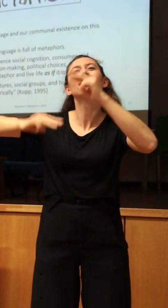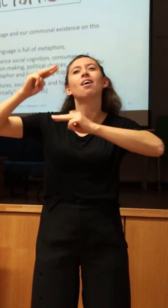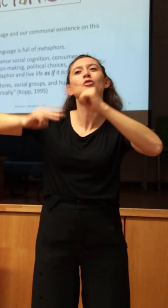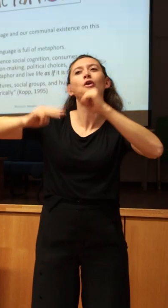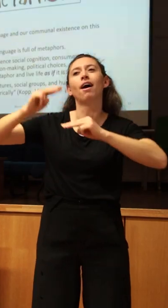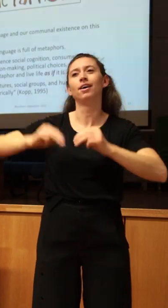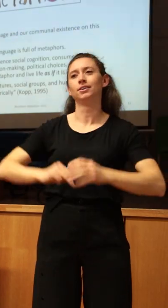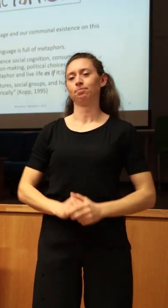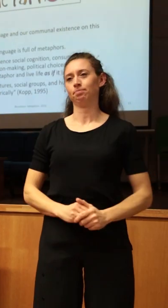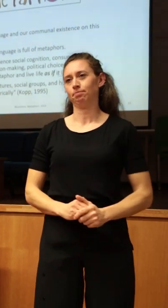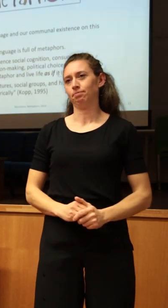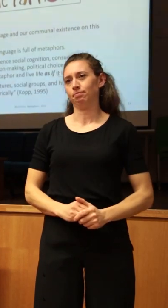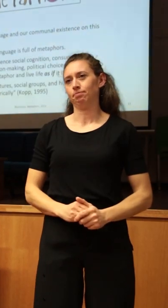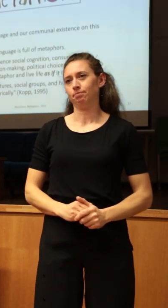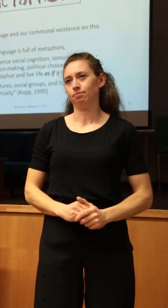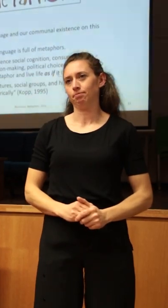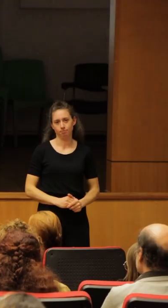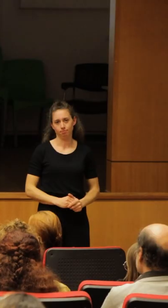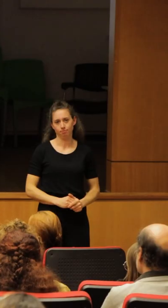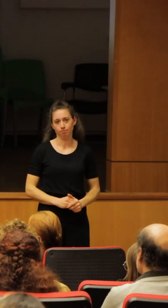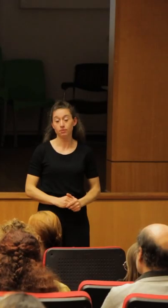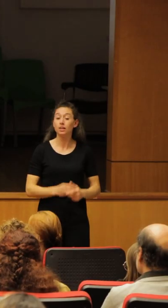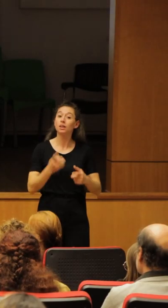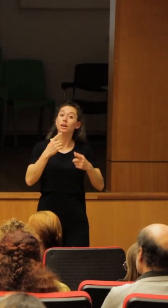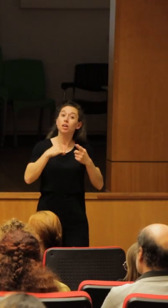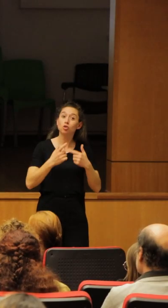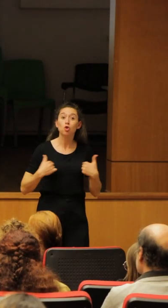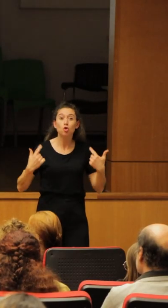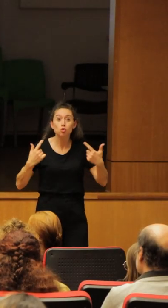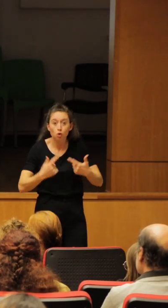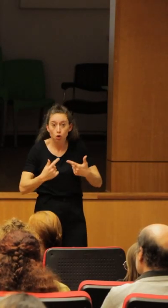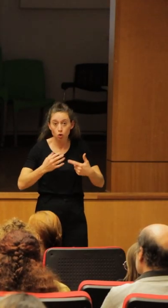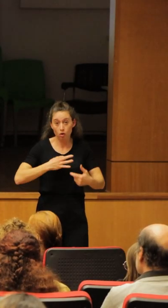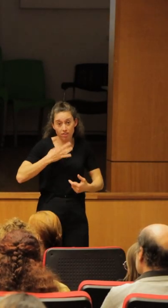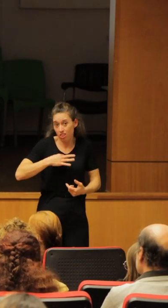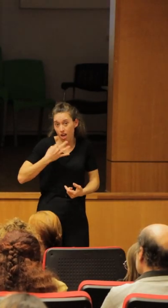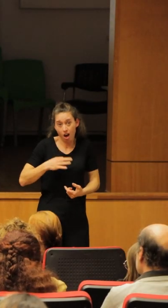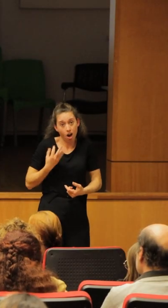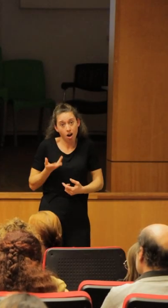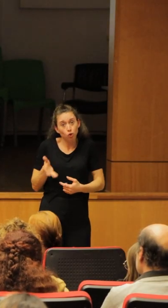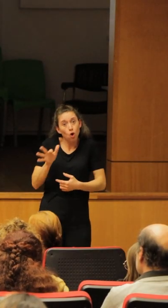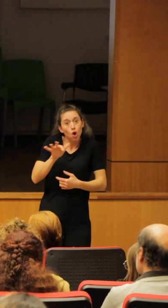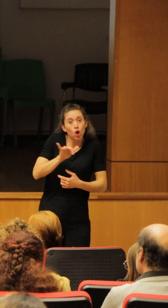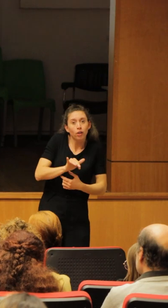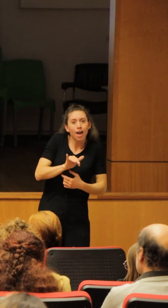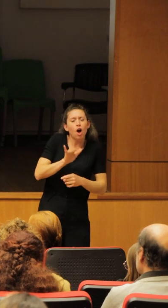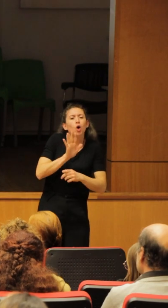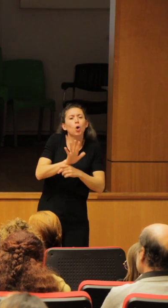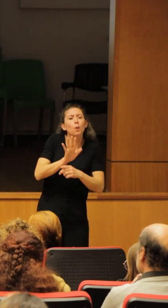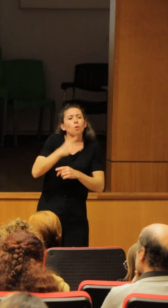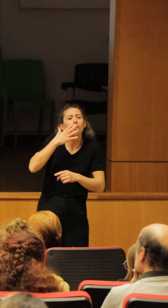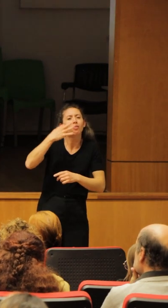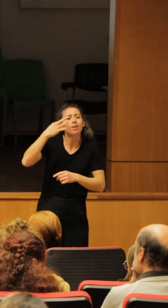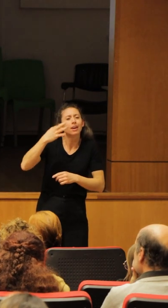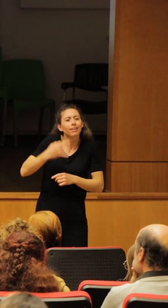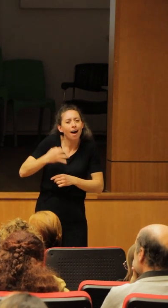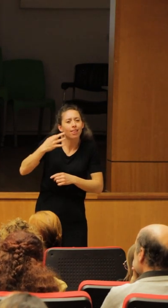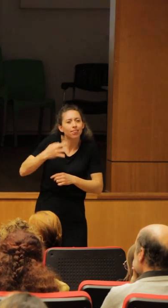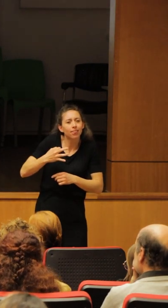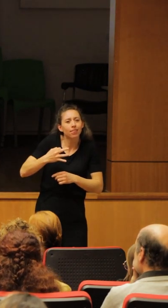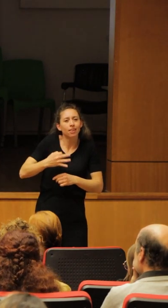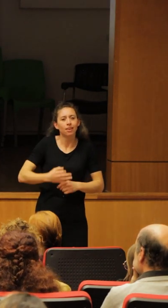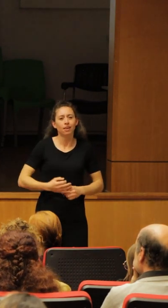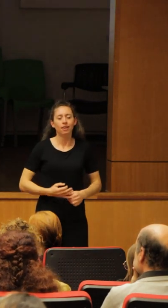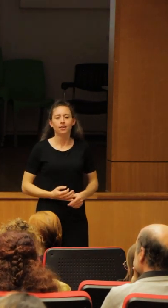the life as if it is true. De modo tal que vivimos la vida como si fuera verdad. Like if